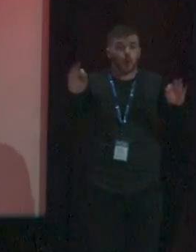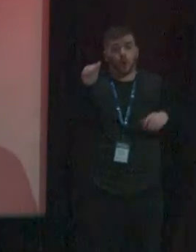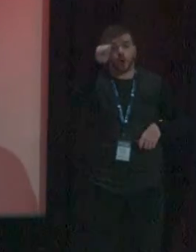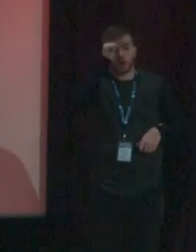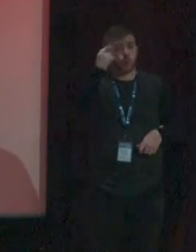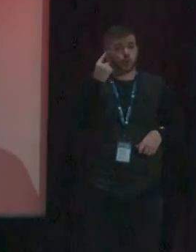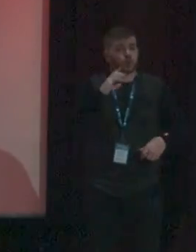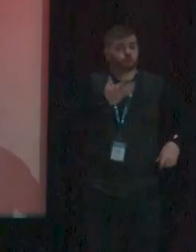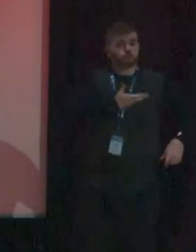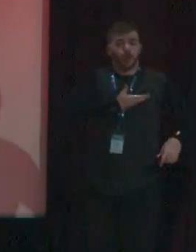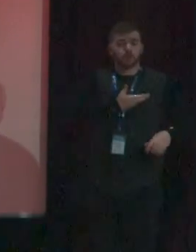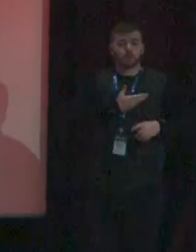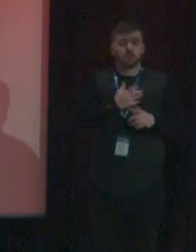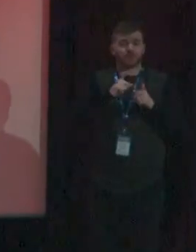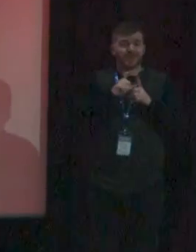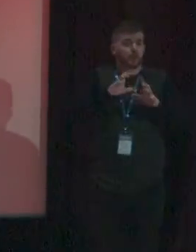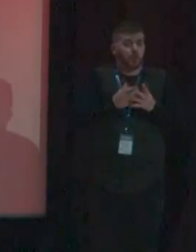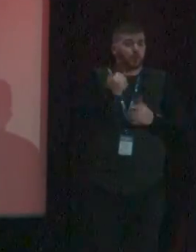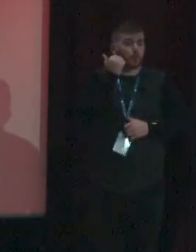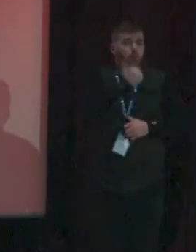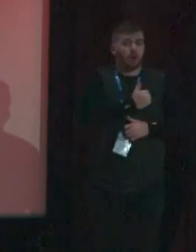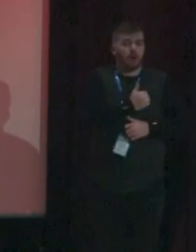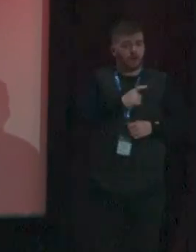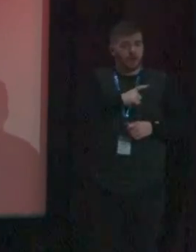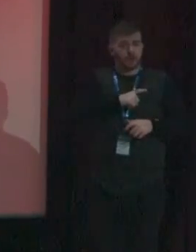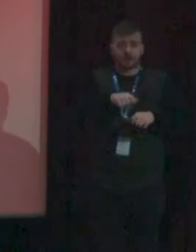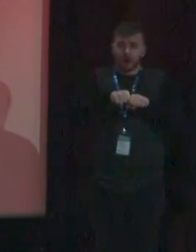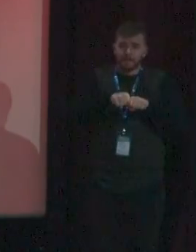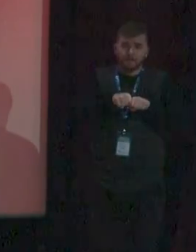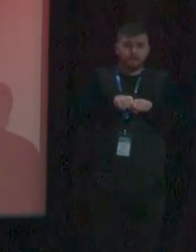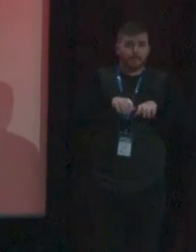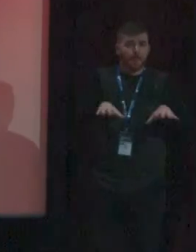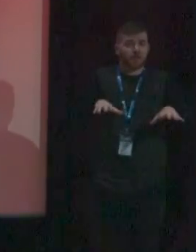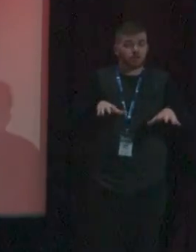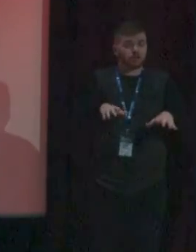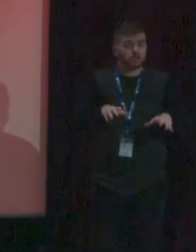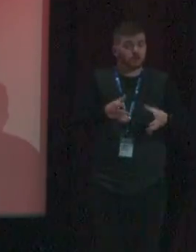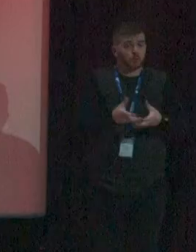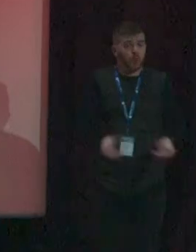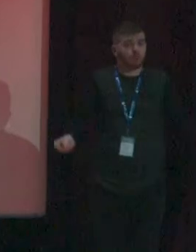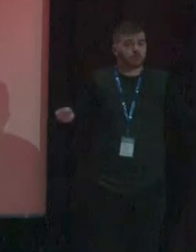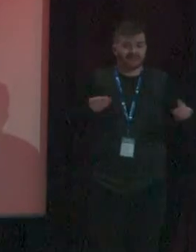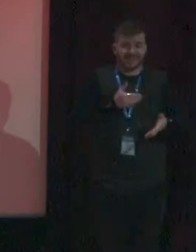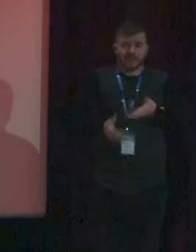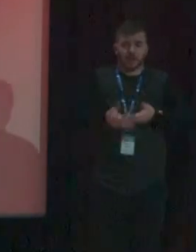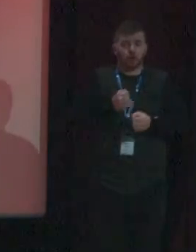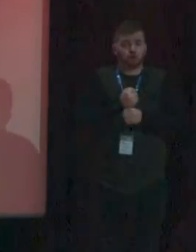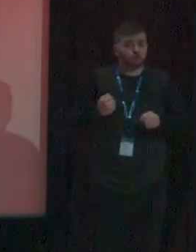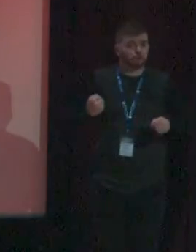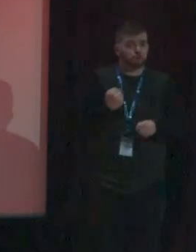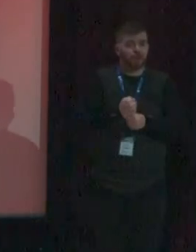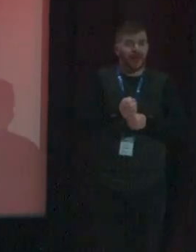knows. Nobody knows who owns the rights to that game. Since the publisher no longer exists, the deal that Greg, my boss, made